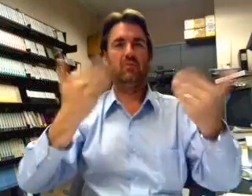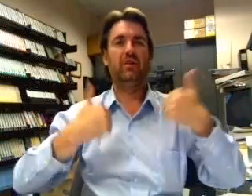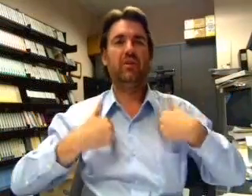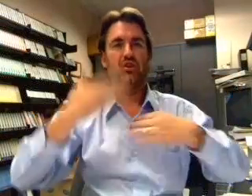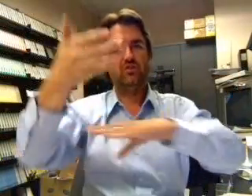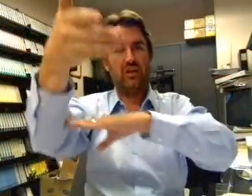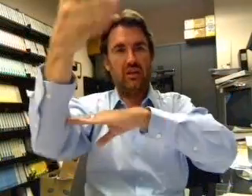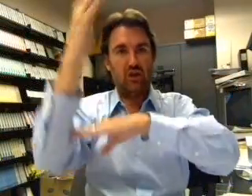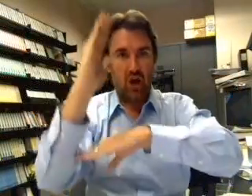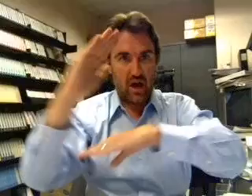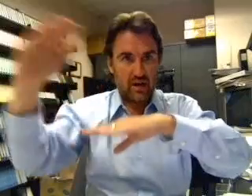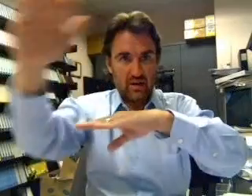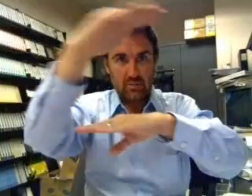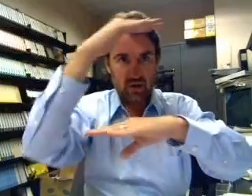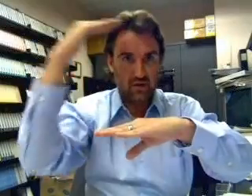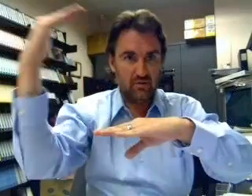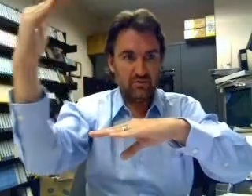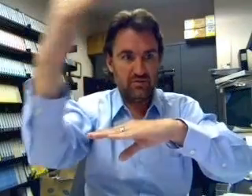Maybe there's a God above.